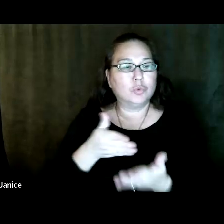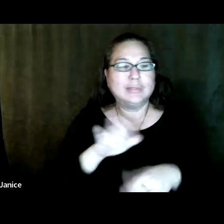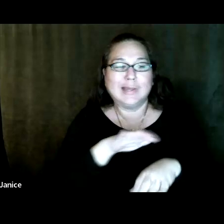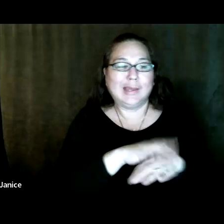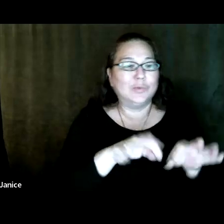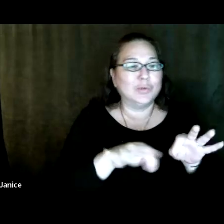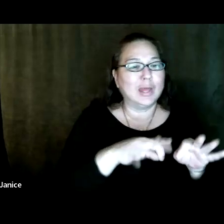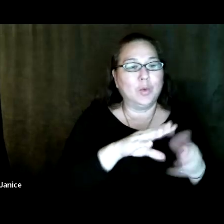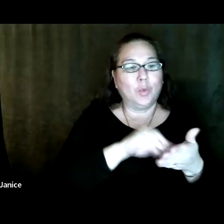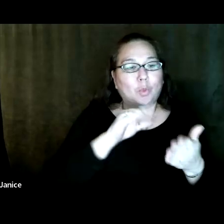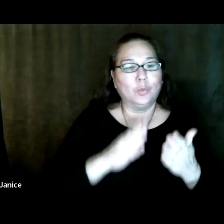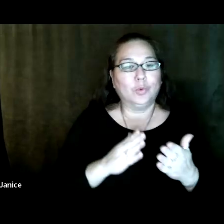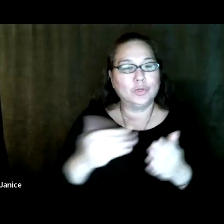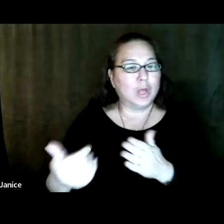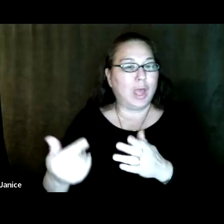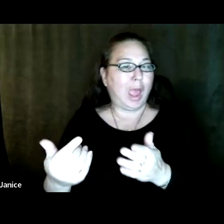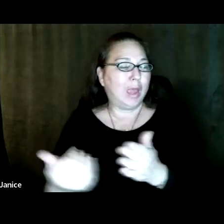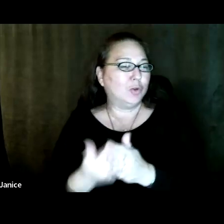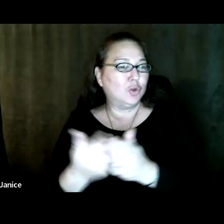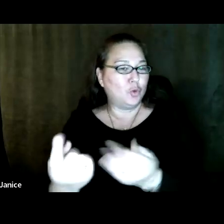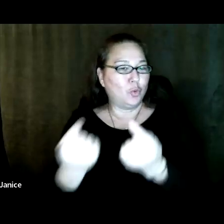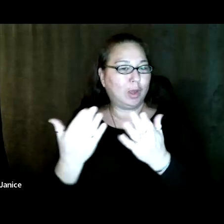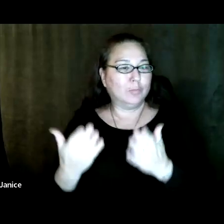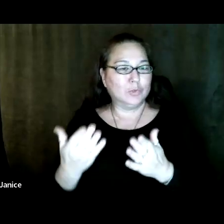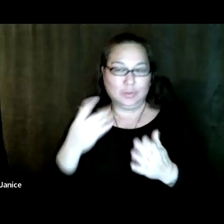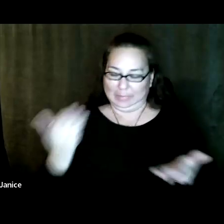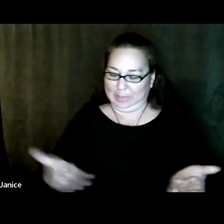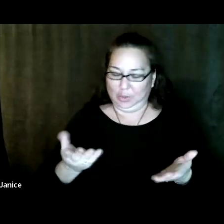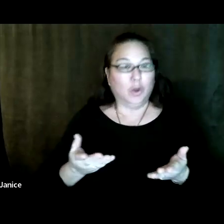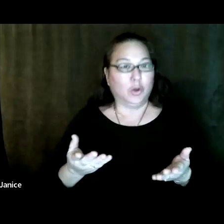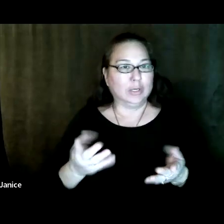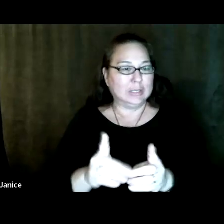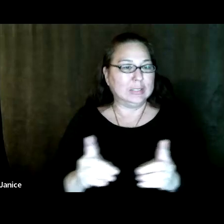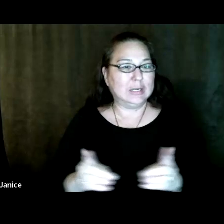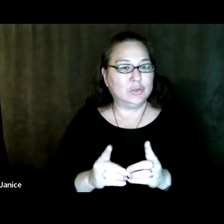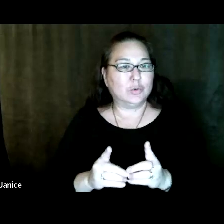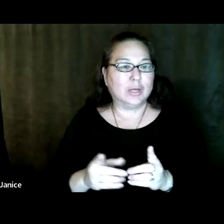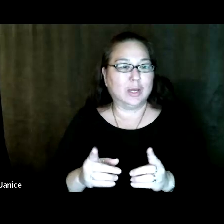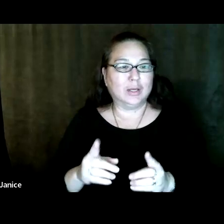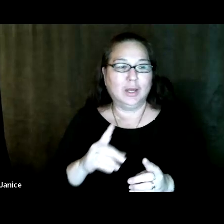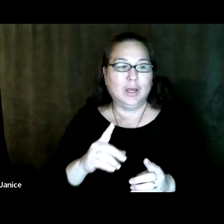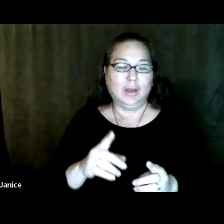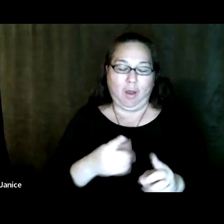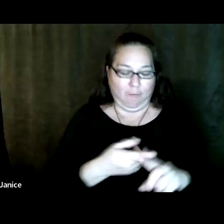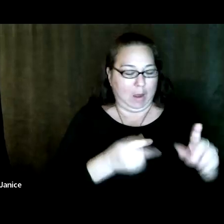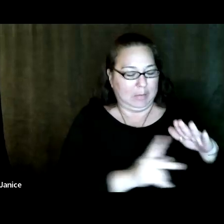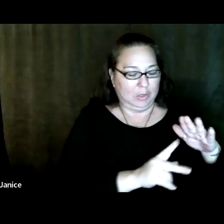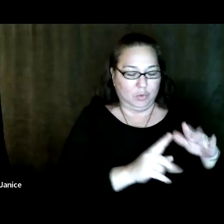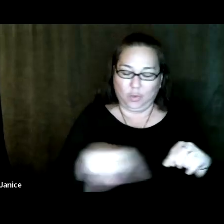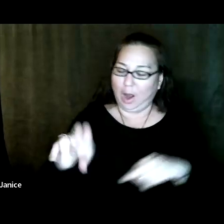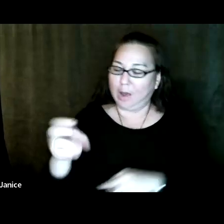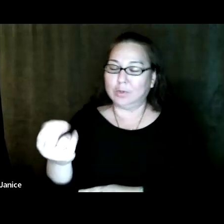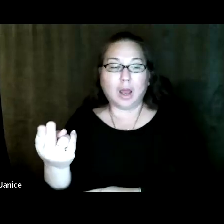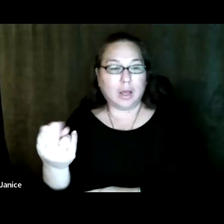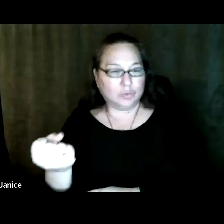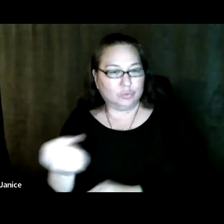school. OME and our partners in the schools are excited to get to work implementing the new programs. We'll provide